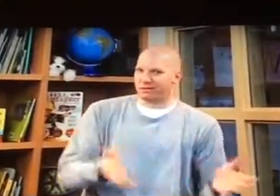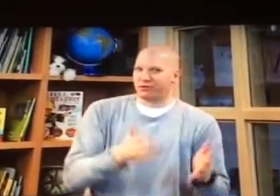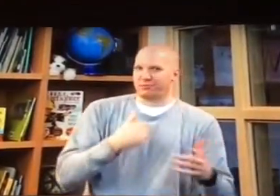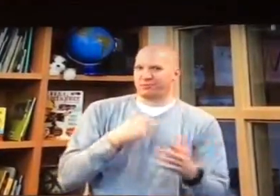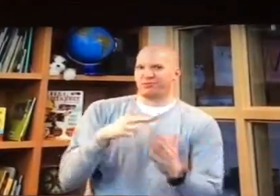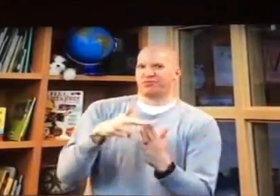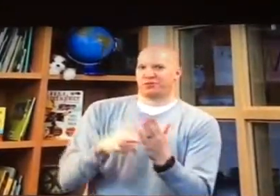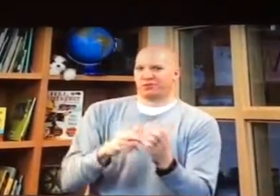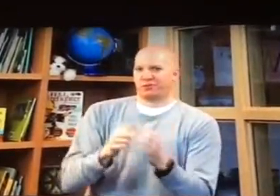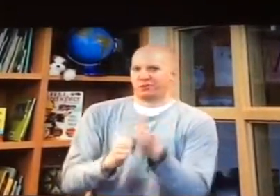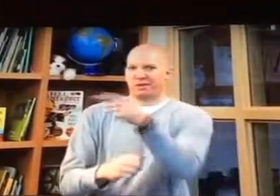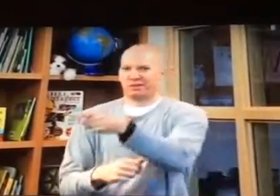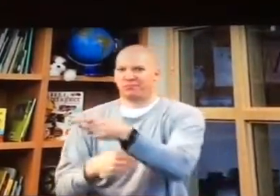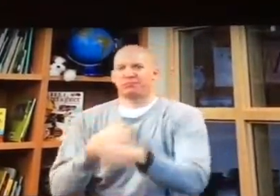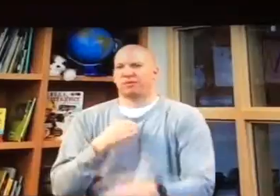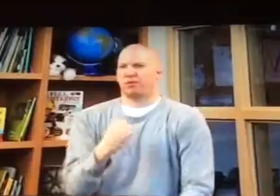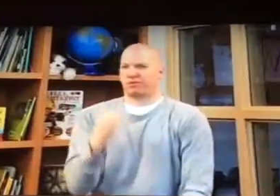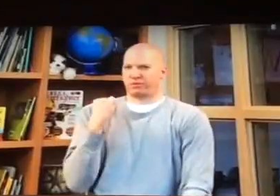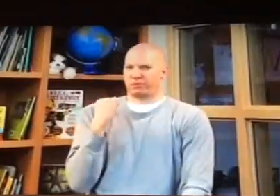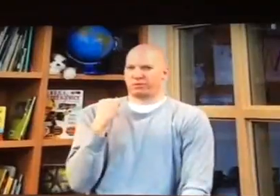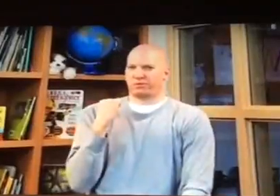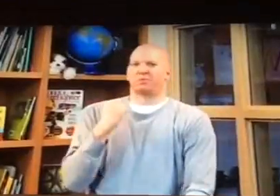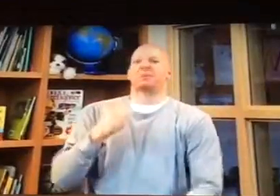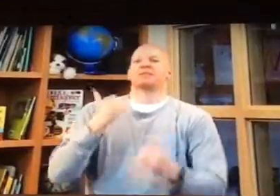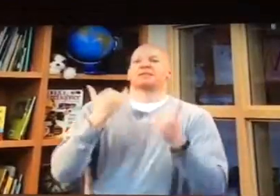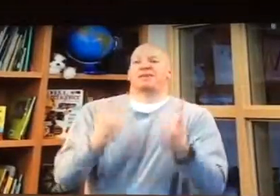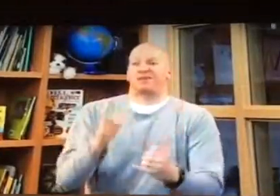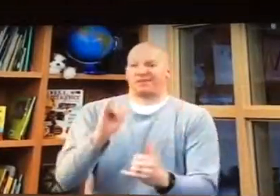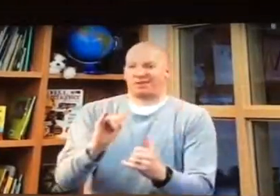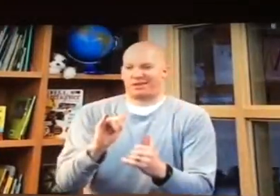my dad encouraged me um, to try to